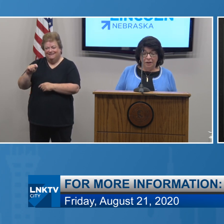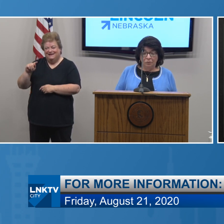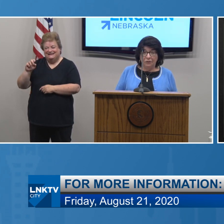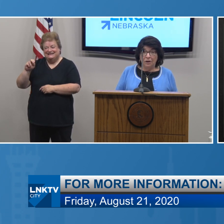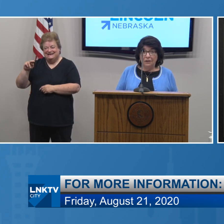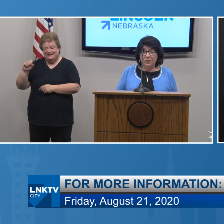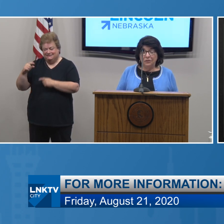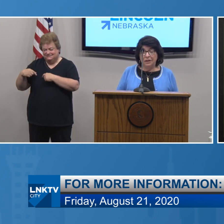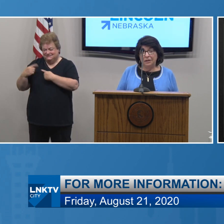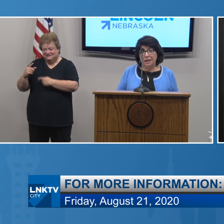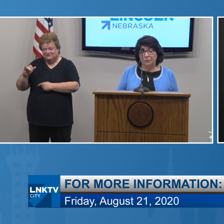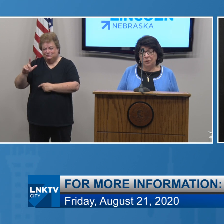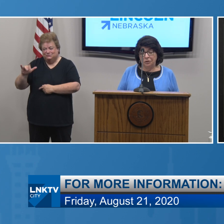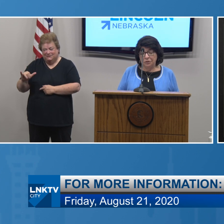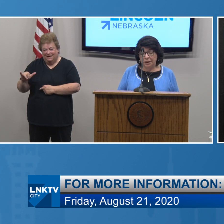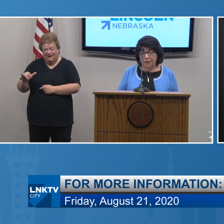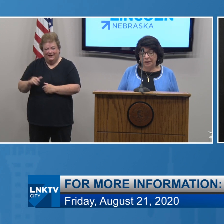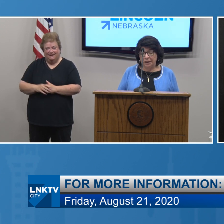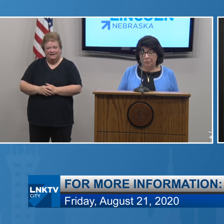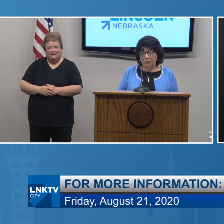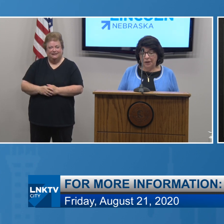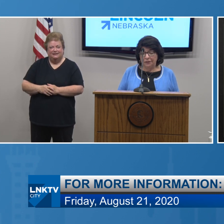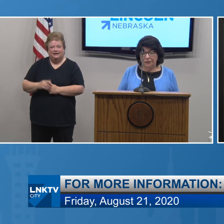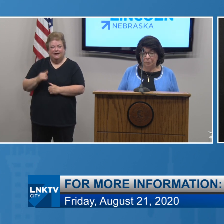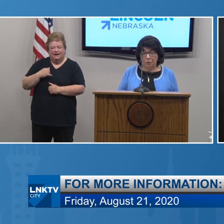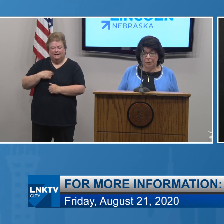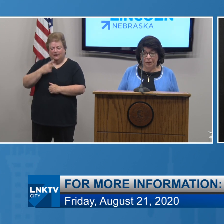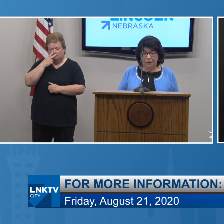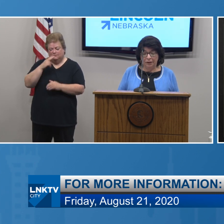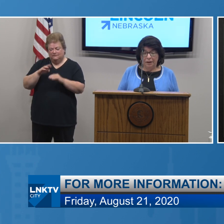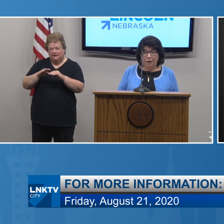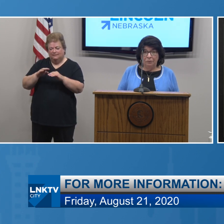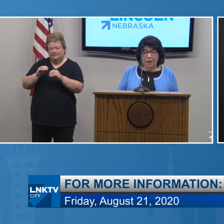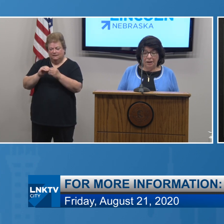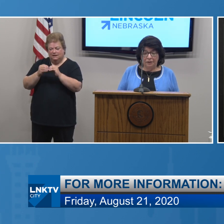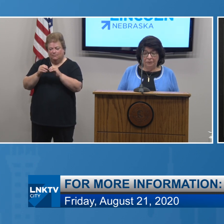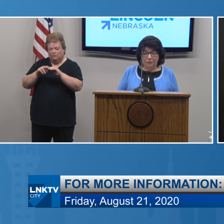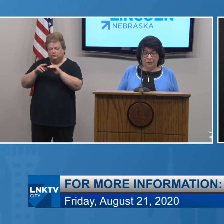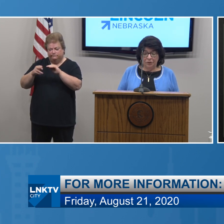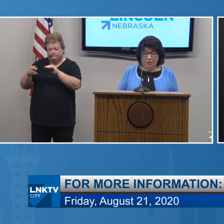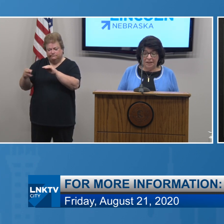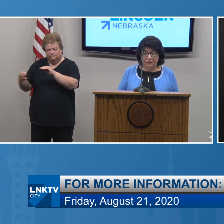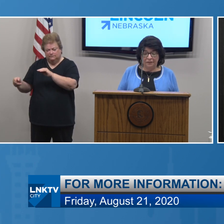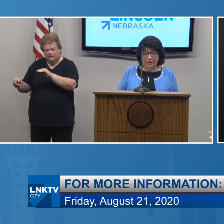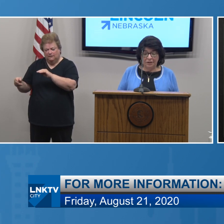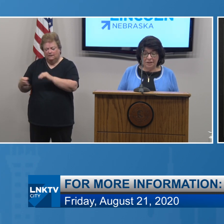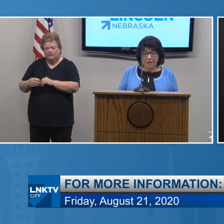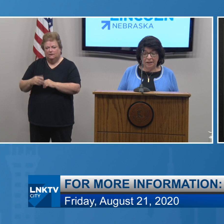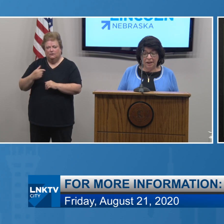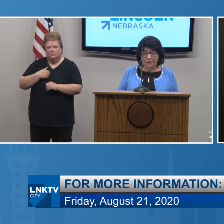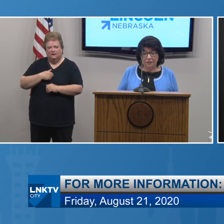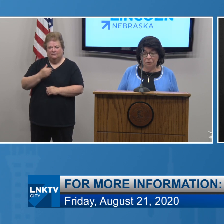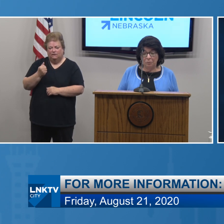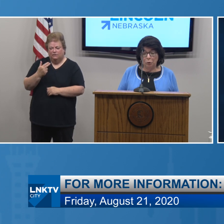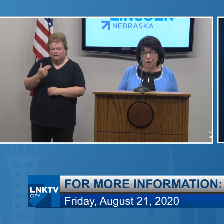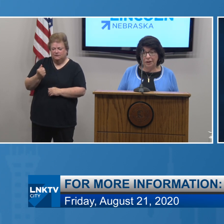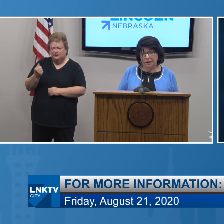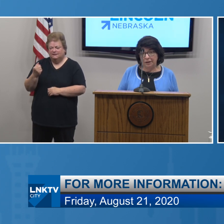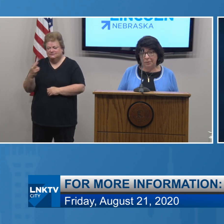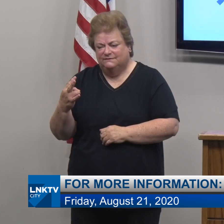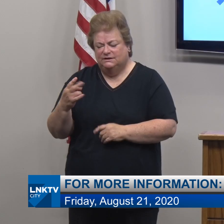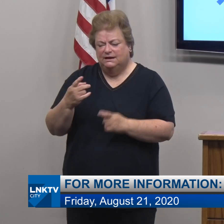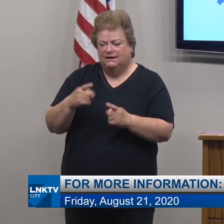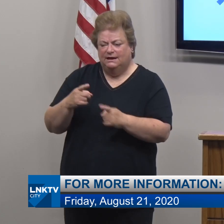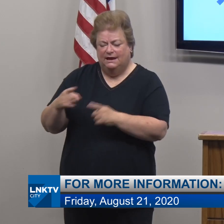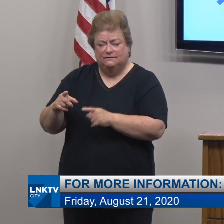2nd. We have also seen a downward trend in the number of cases per month. We have 1,317 cases reported